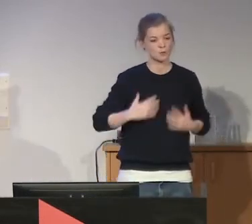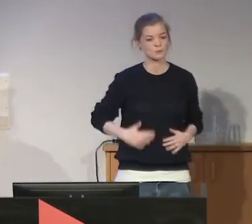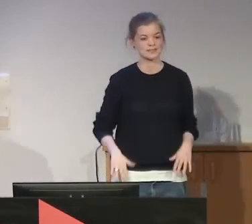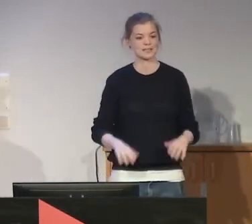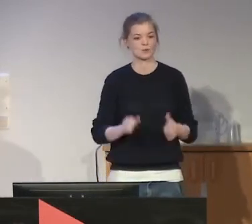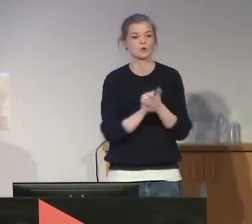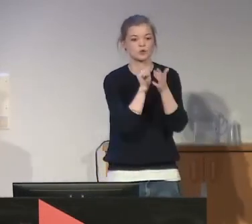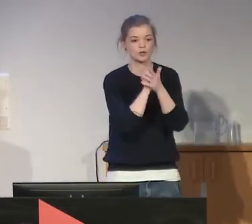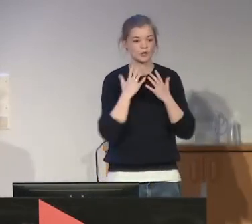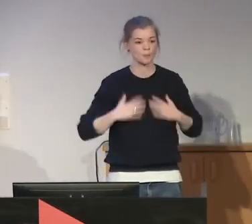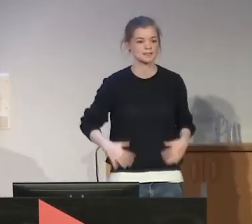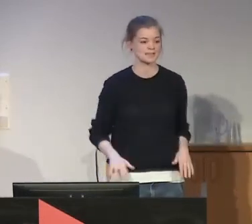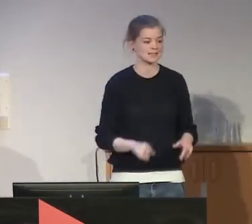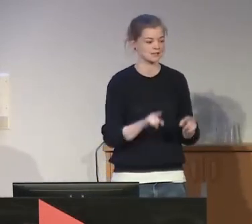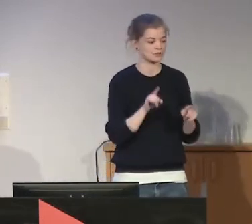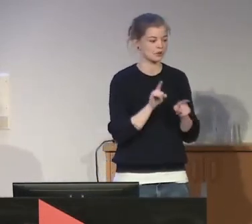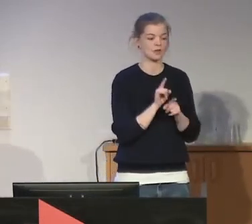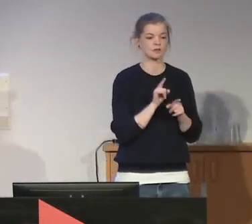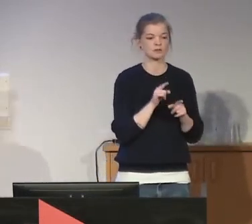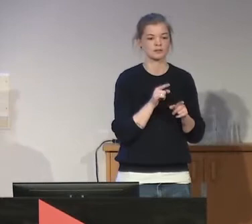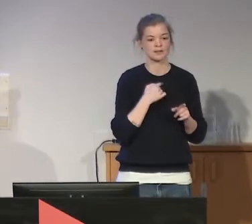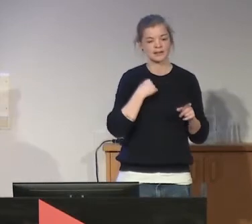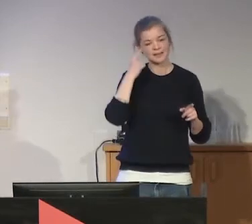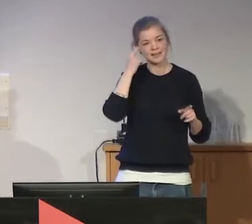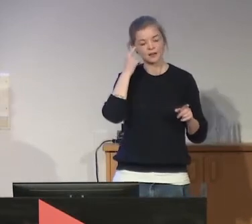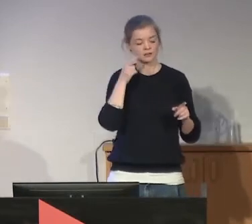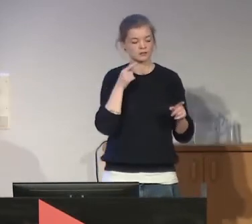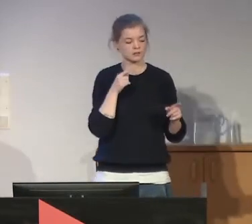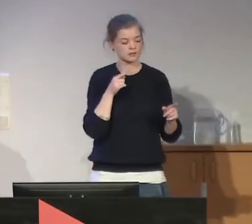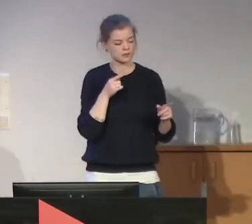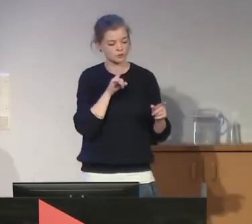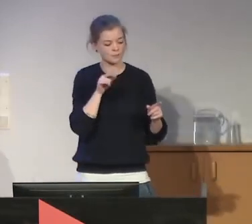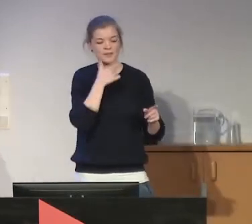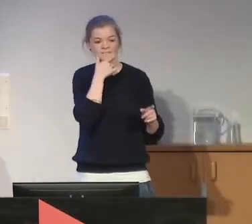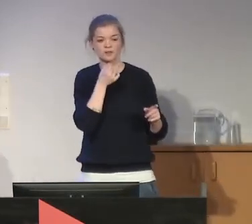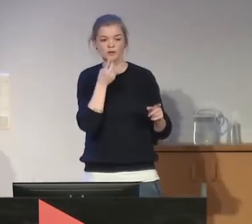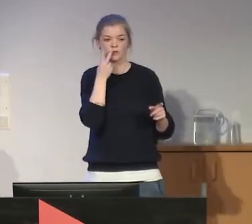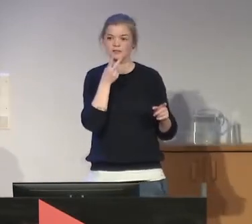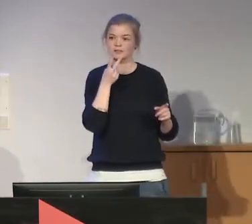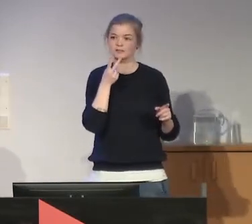could be beneficial when you're talking to a congenital deaf person, because it's...